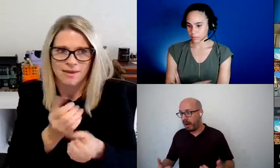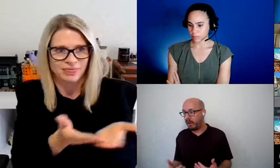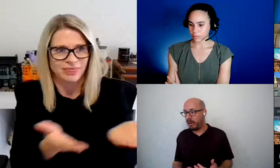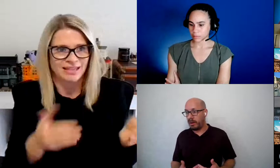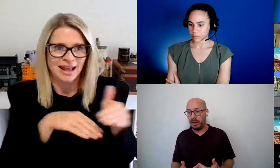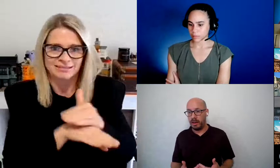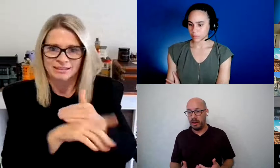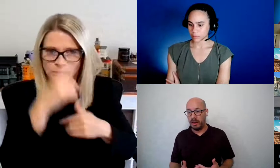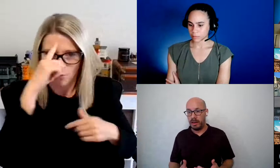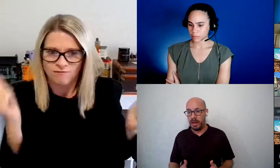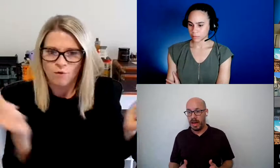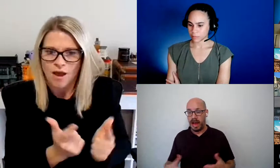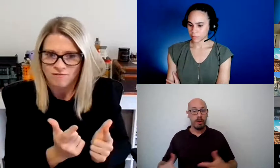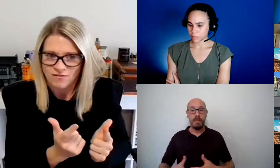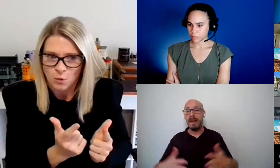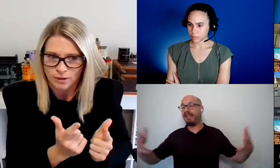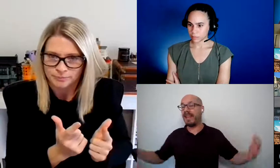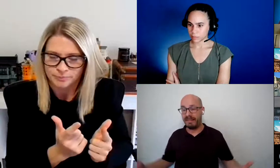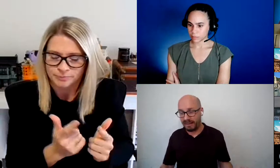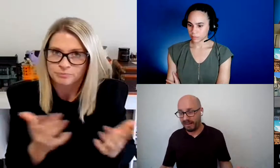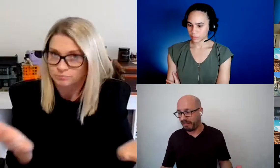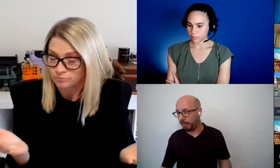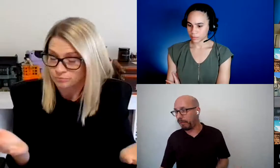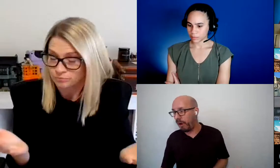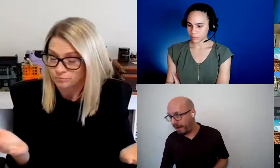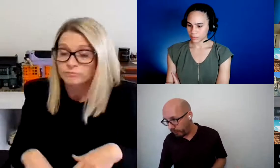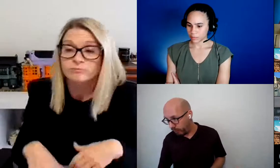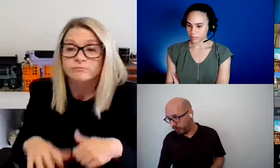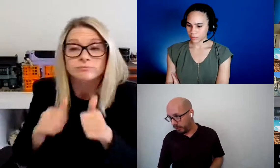figure out how to make things accessible for everyone.